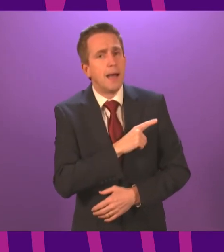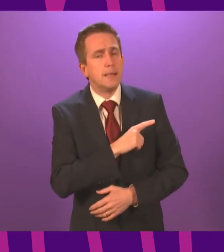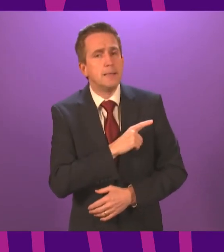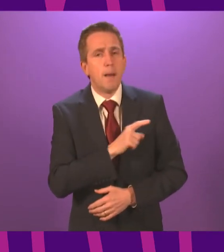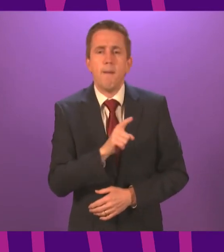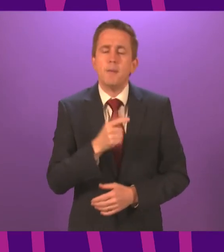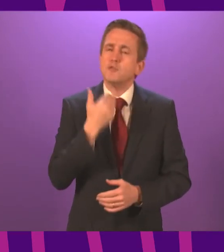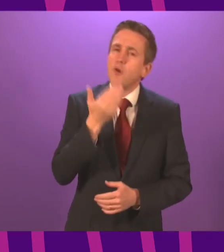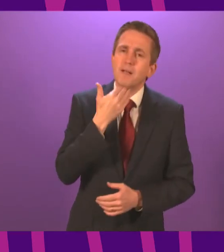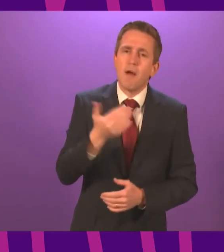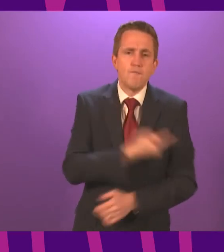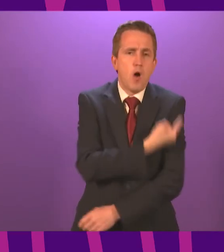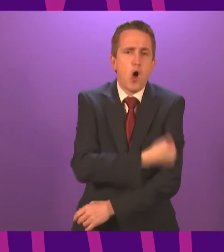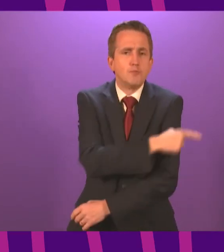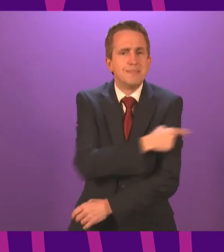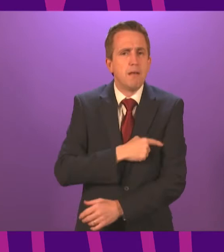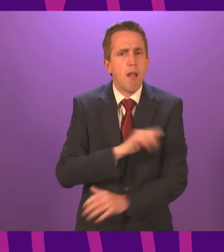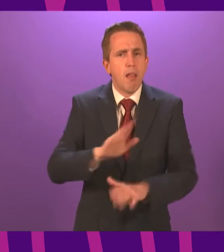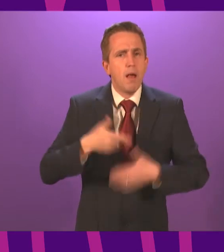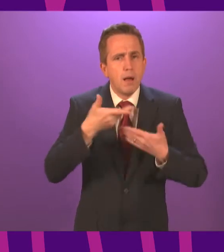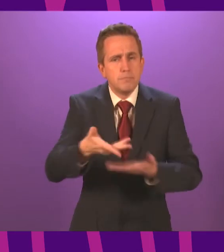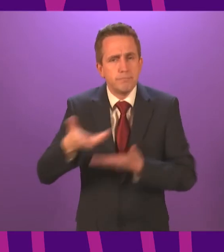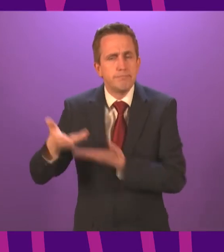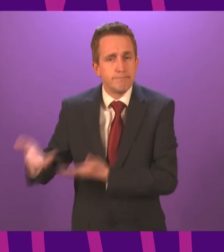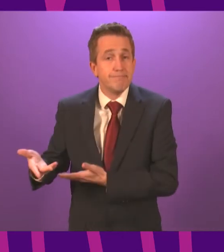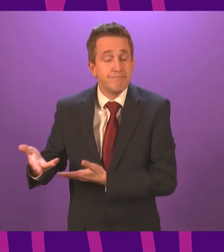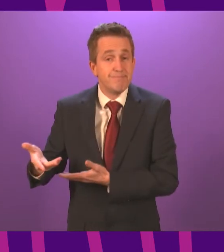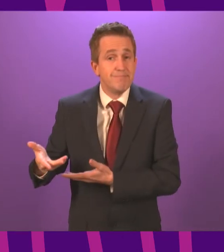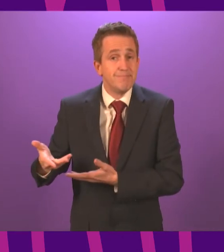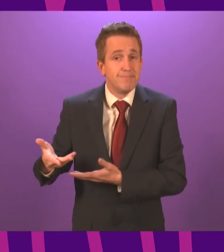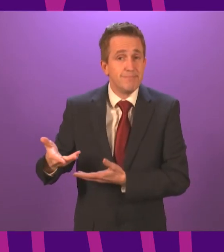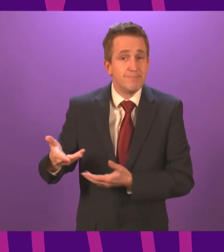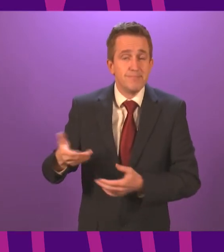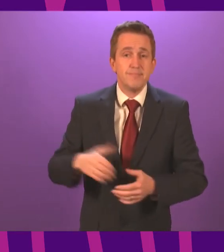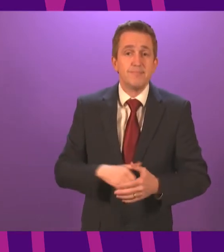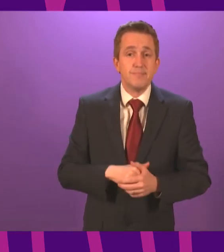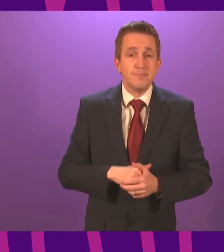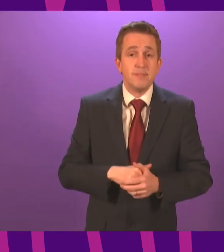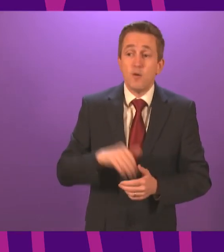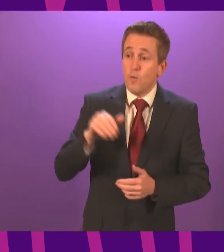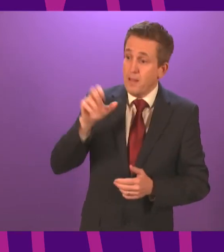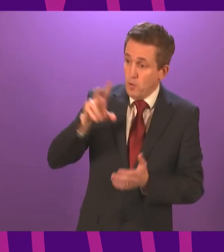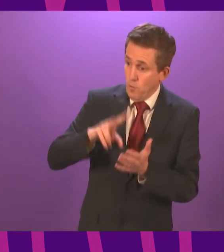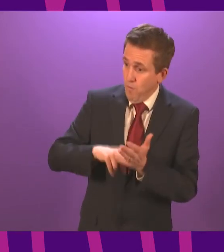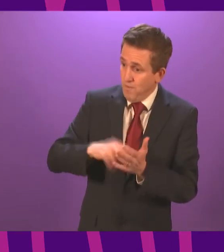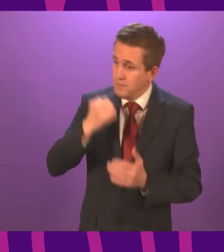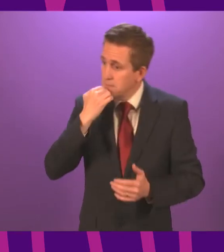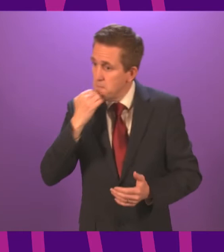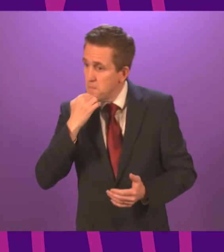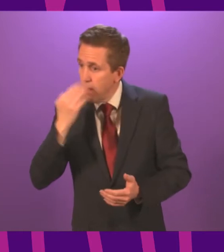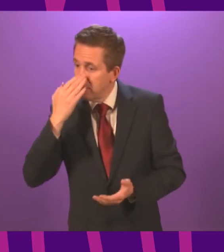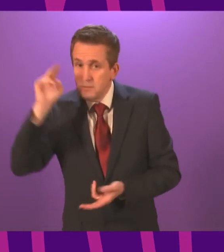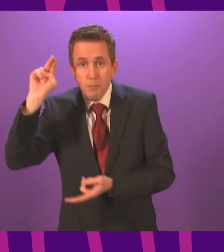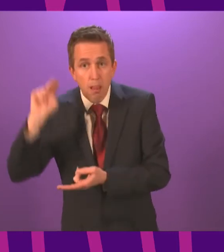hospital capacity. That capacity is under threat even when the infection rate in the community